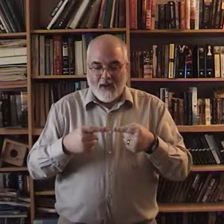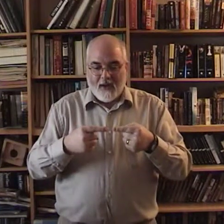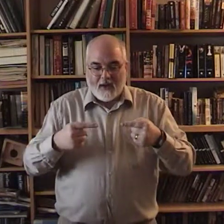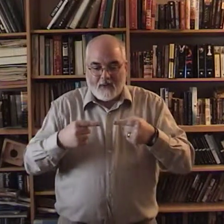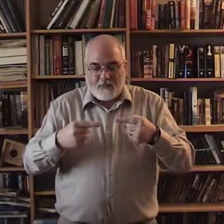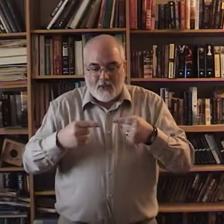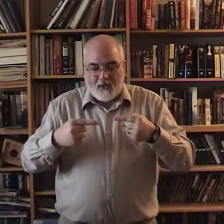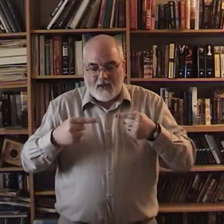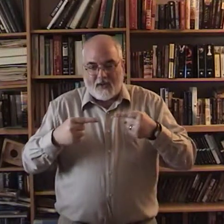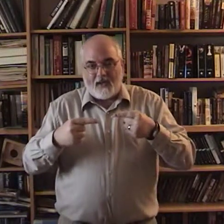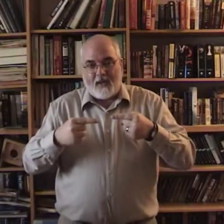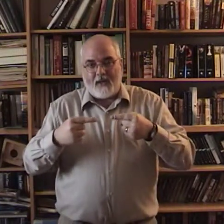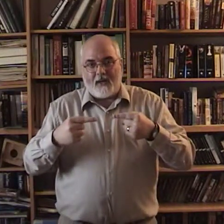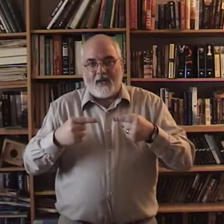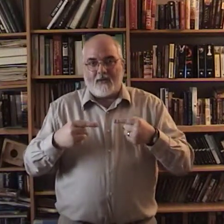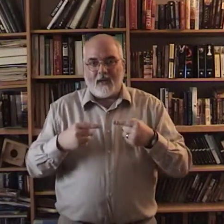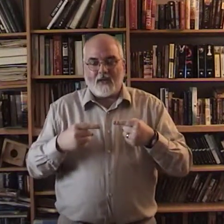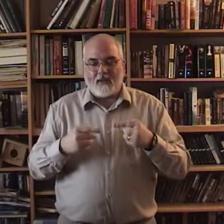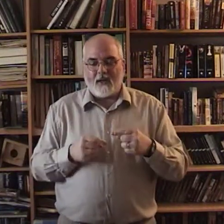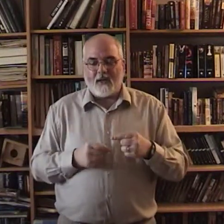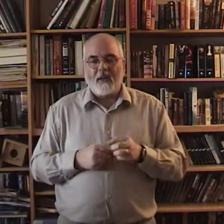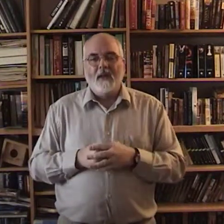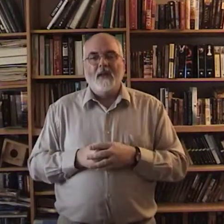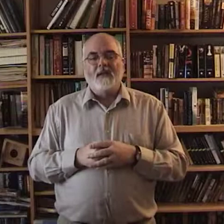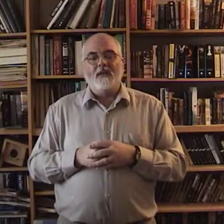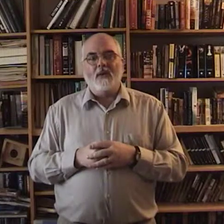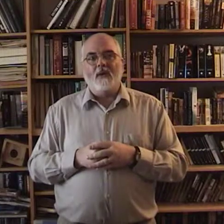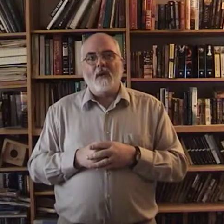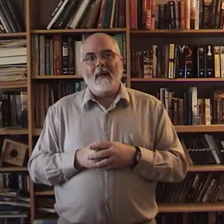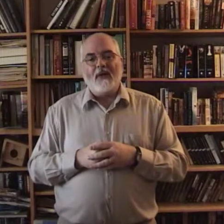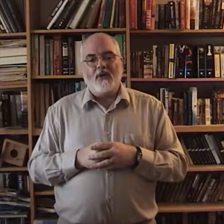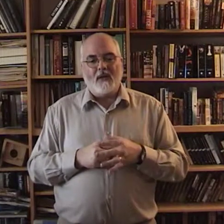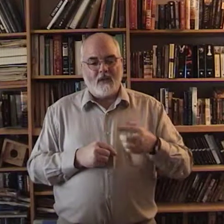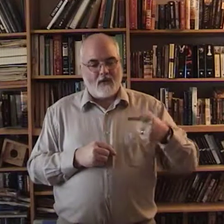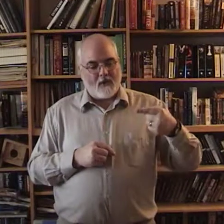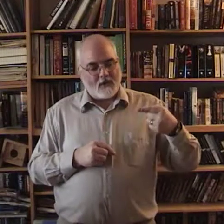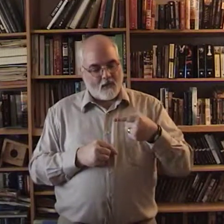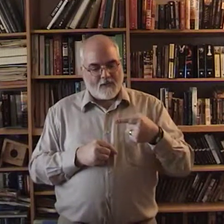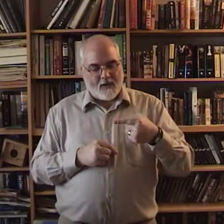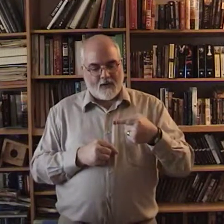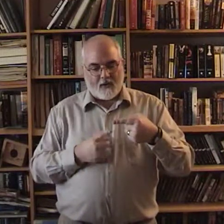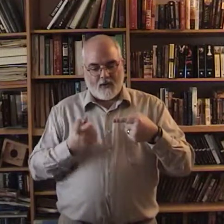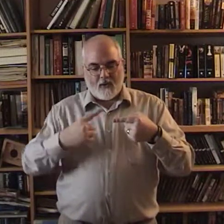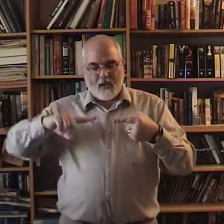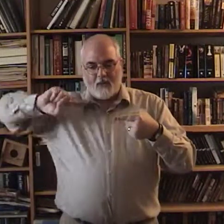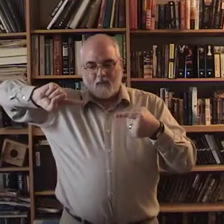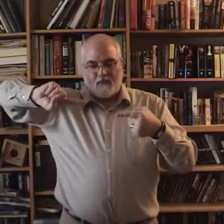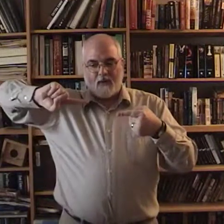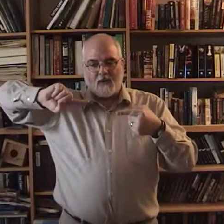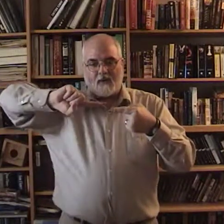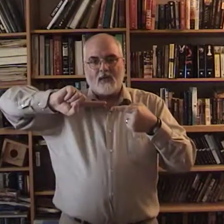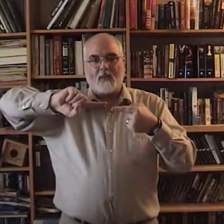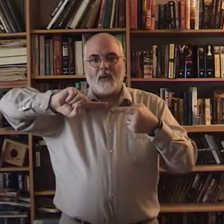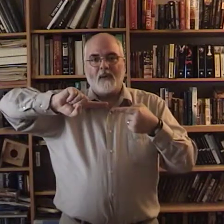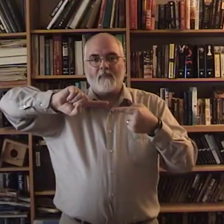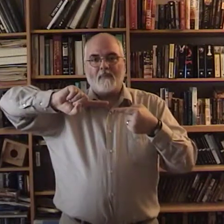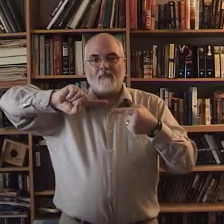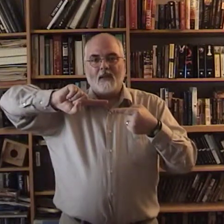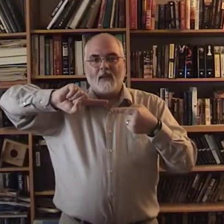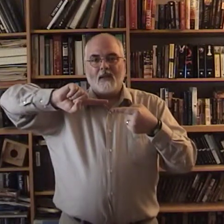and you pull and you can't get it out, right? All right. So imagine then if you stuck one finger in this way and one finger in this way,